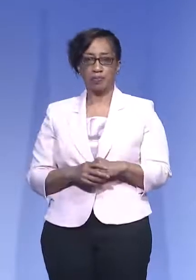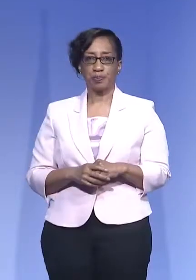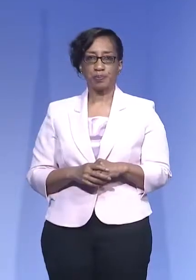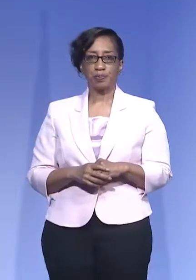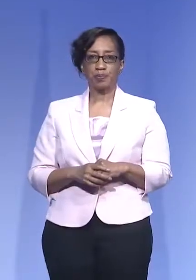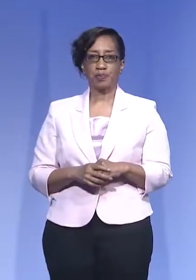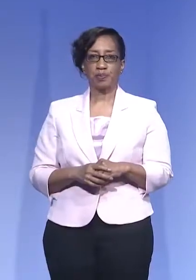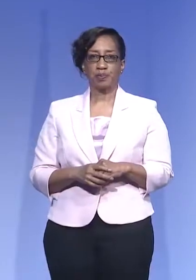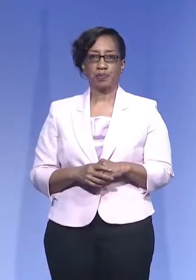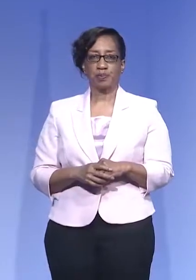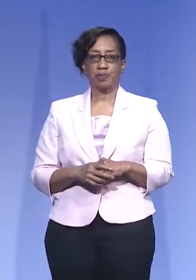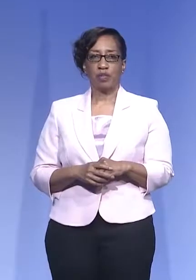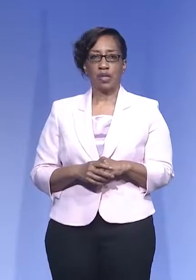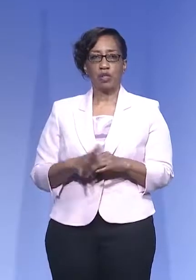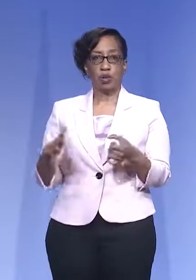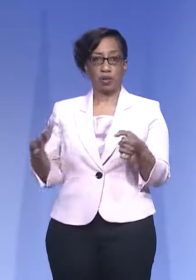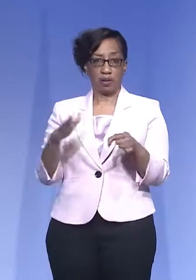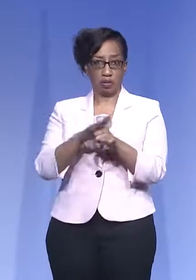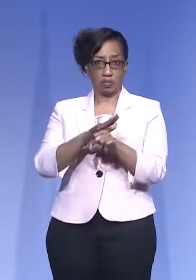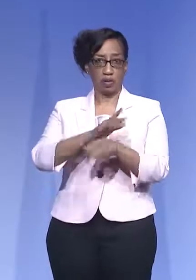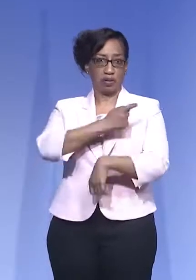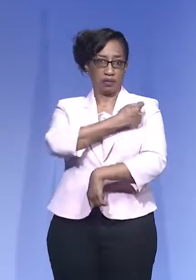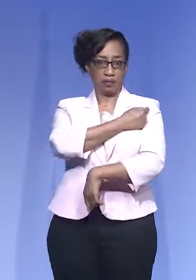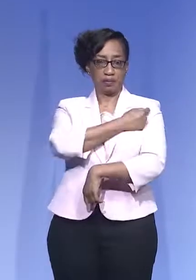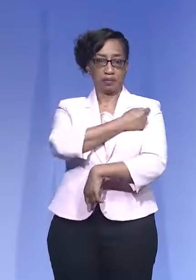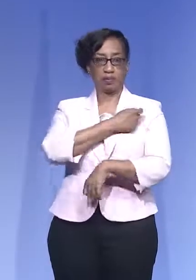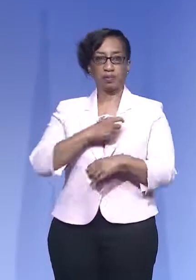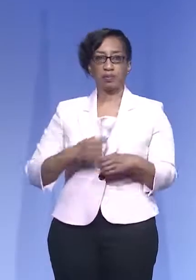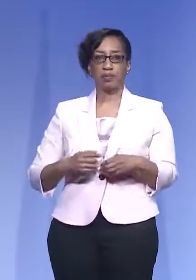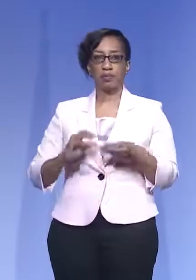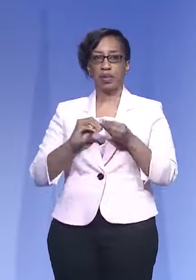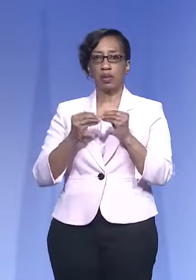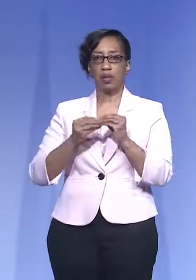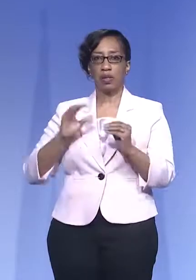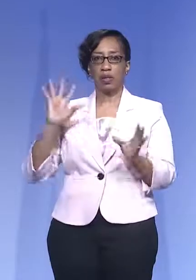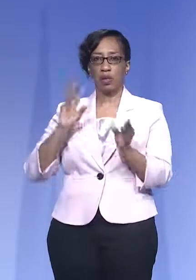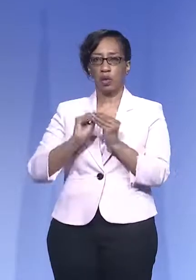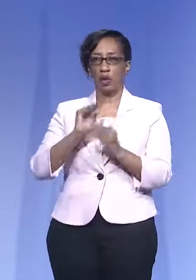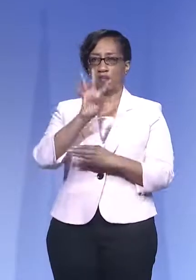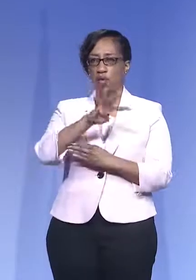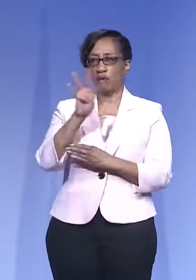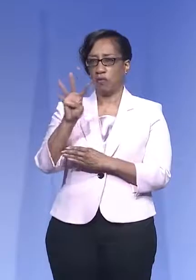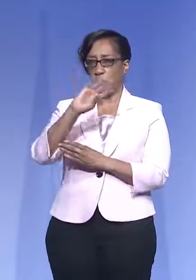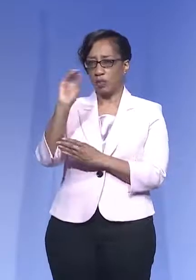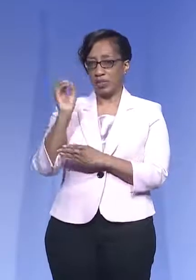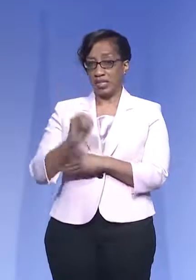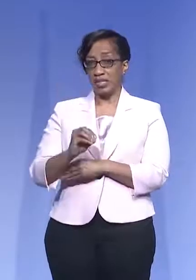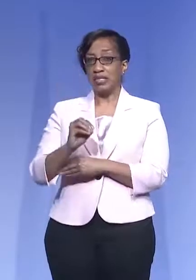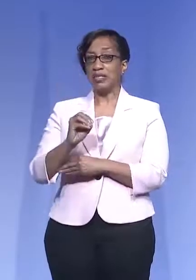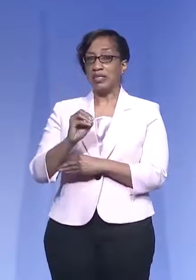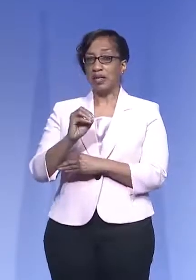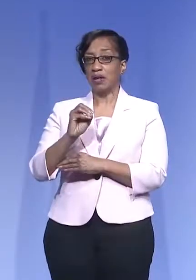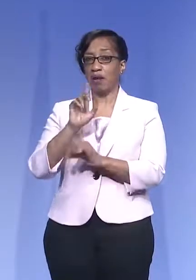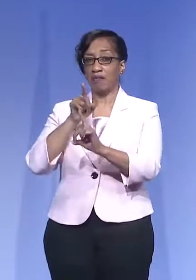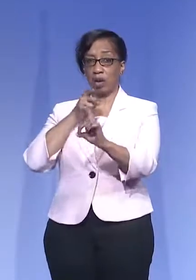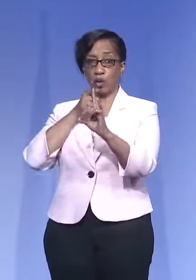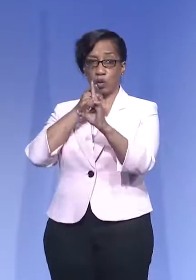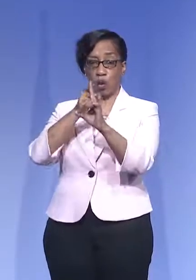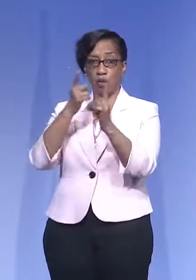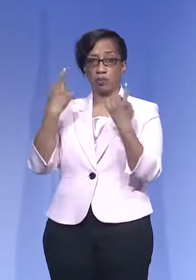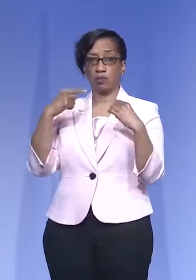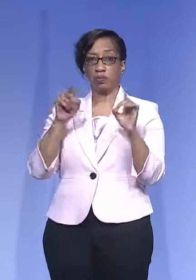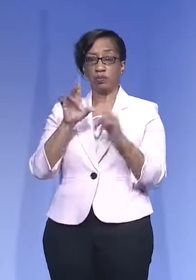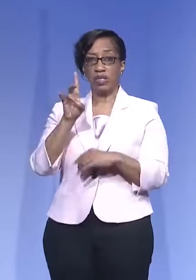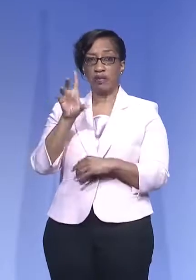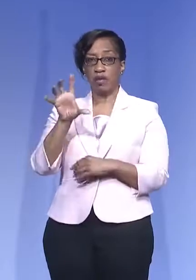so they're fully vaccinated. Those numbers bring us to 44% of our vaccine target goal of